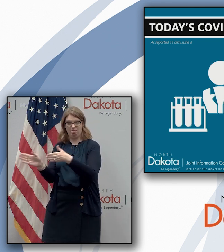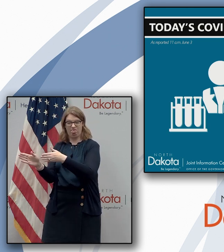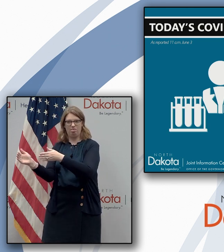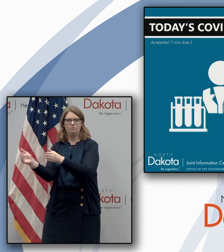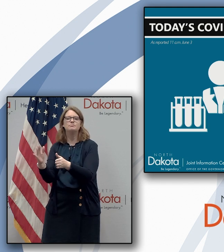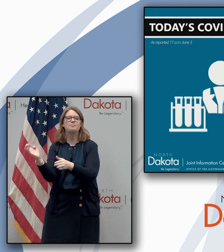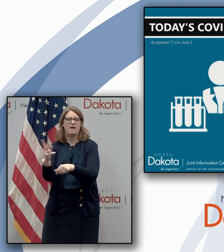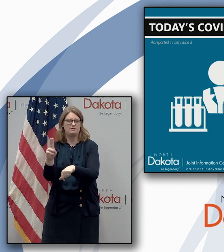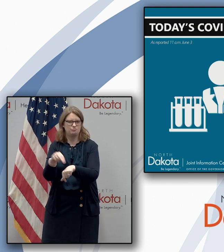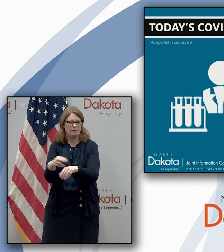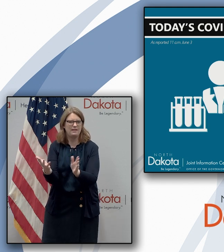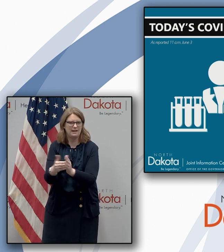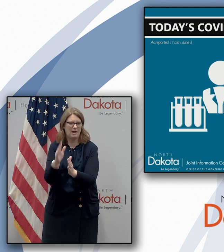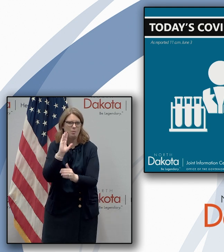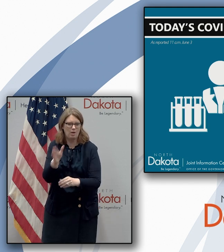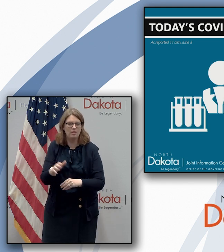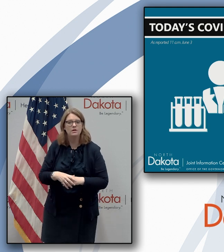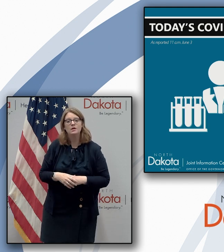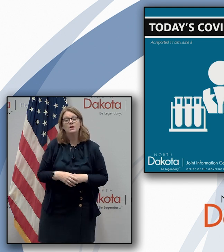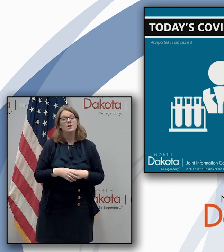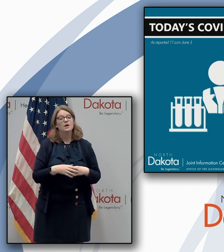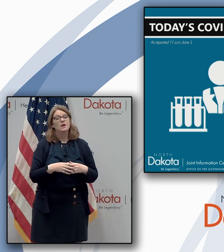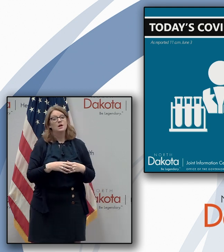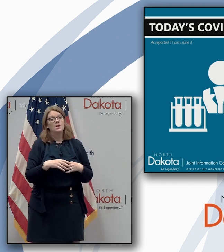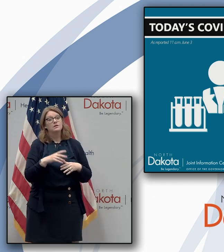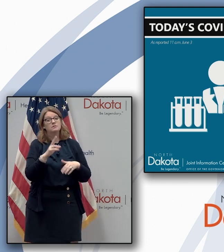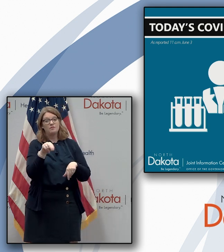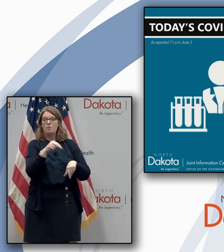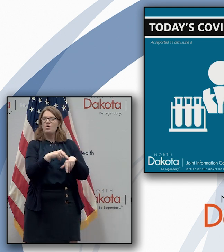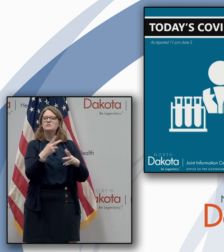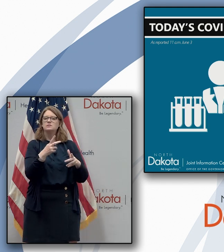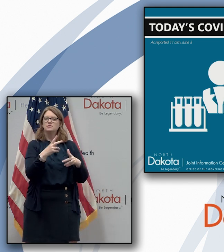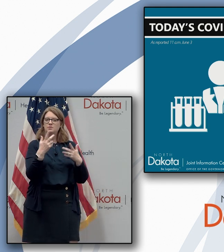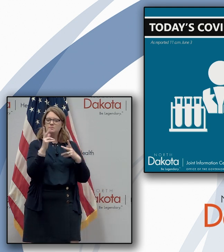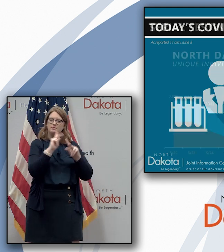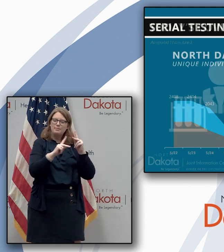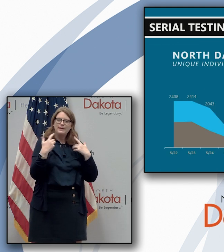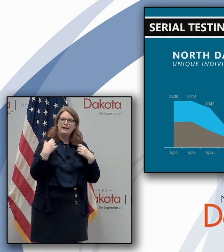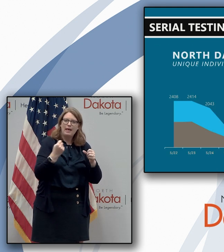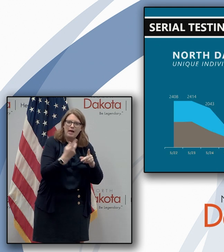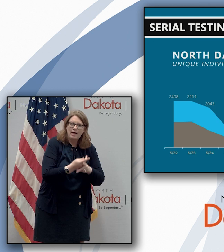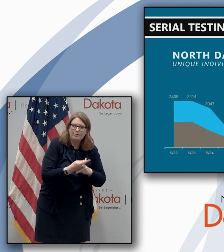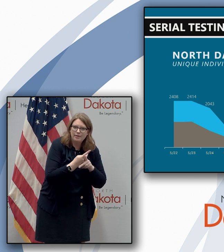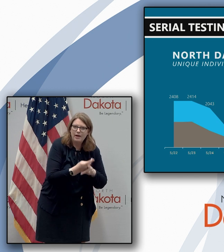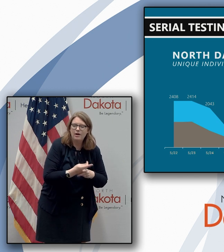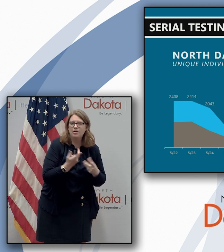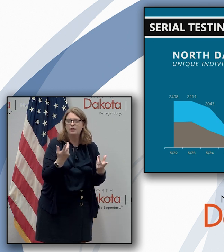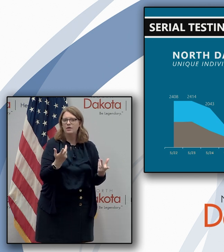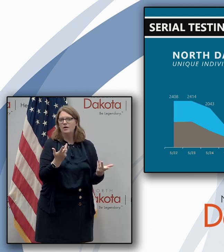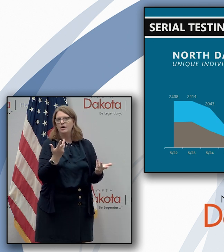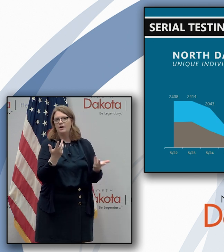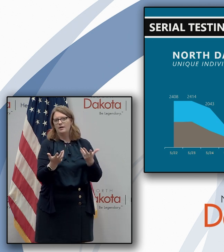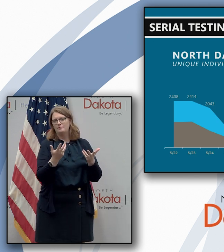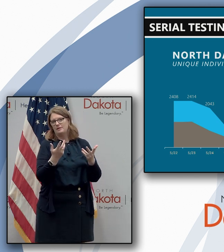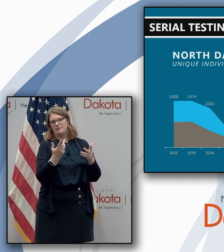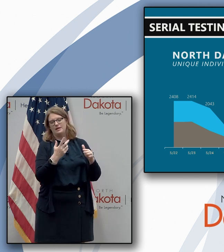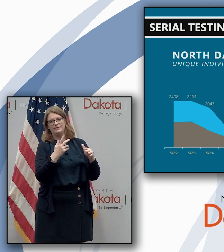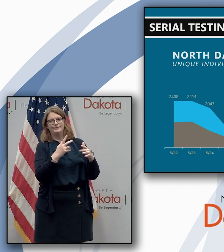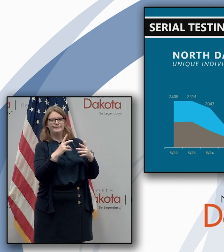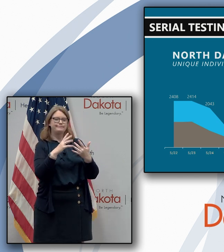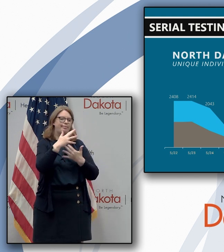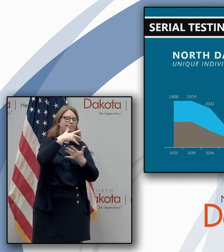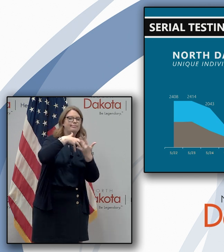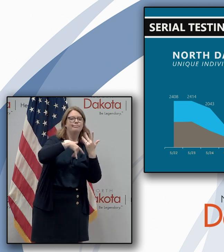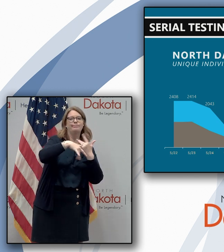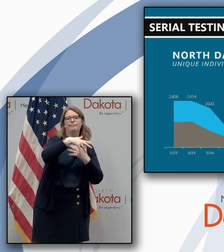testing, particularly we do a lot of testing, of serial testing for people in healthcare, people that as part of their job may be regularly coming in